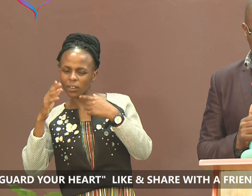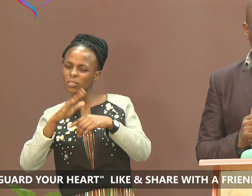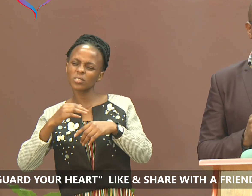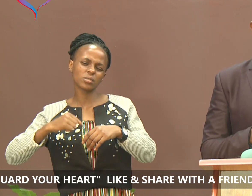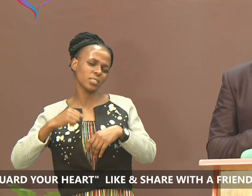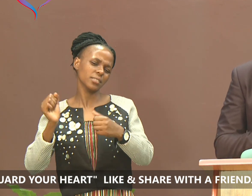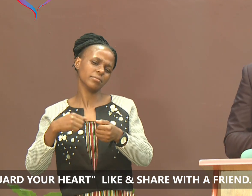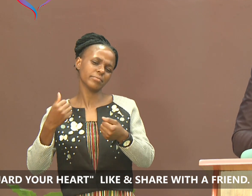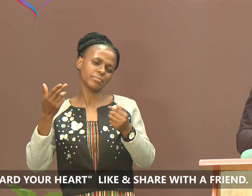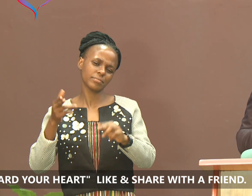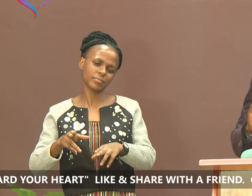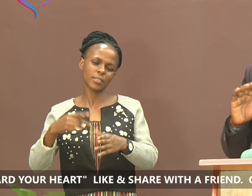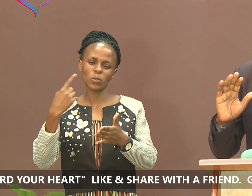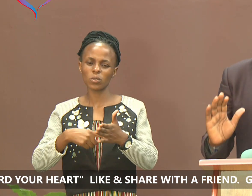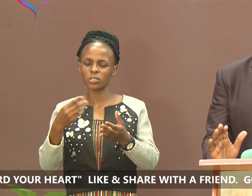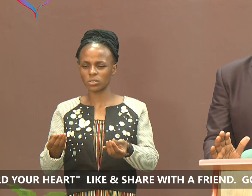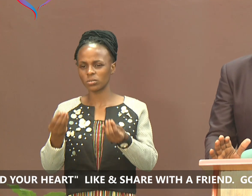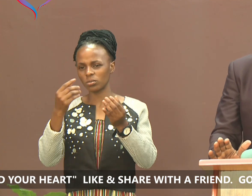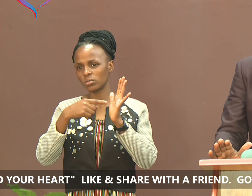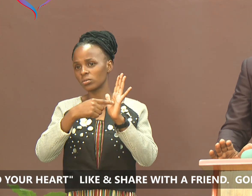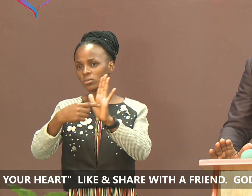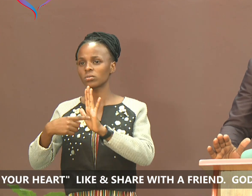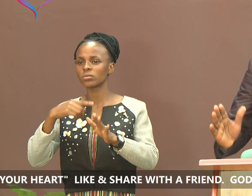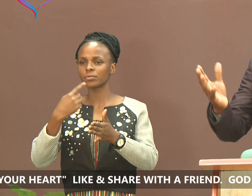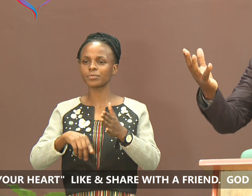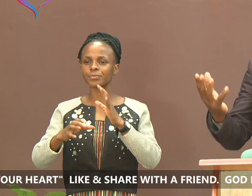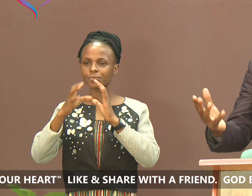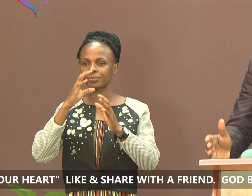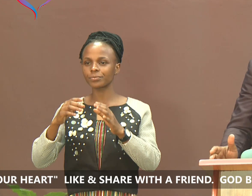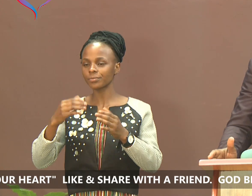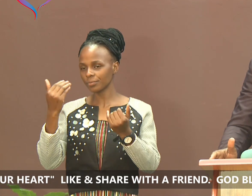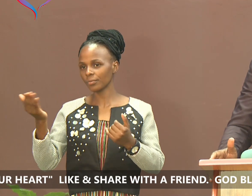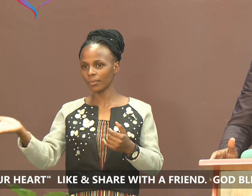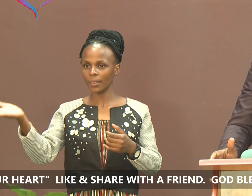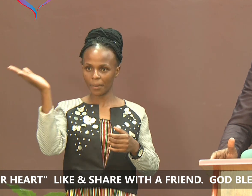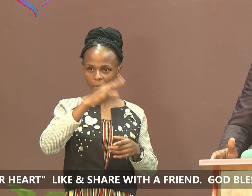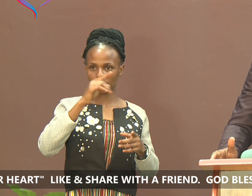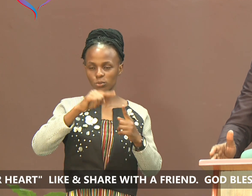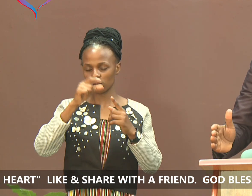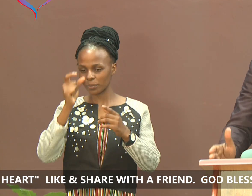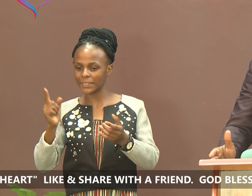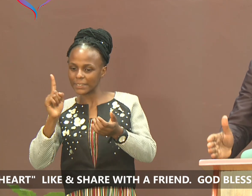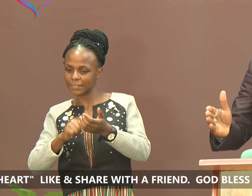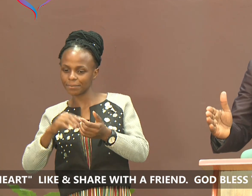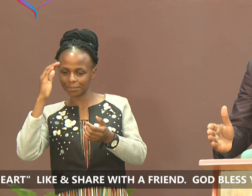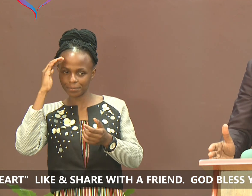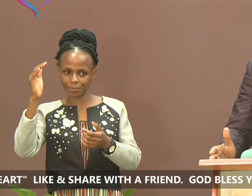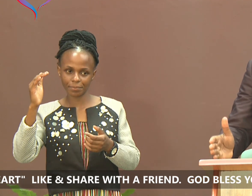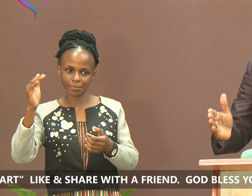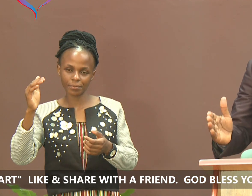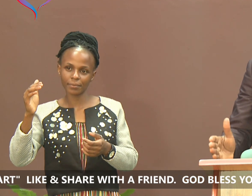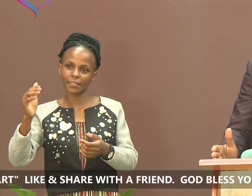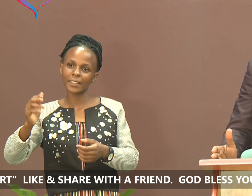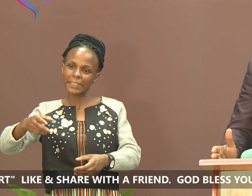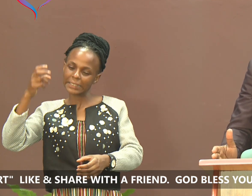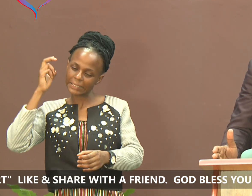shows exactly what kind of communication you're making. Now we go to the receiver. Katugenze kwoli, this is the hardest thing for